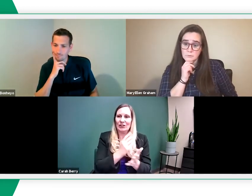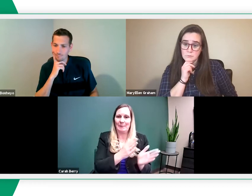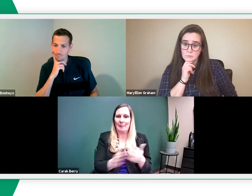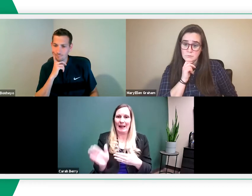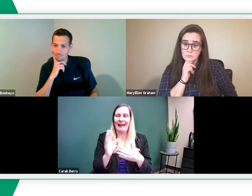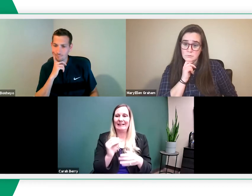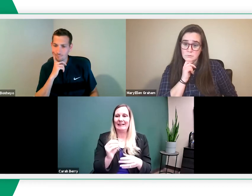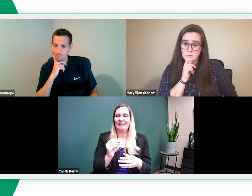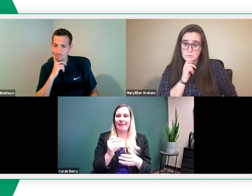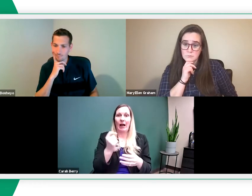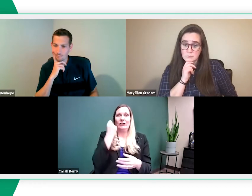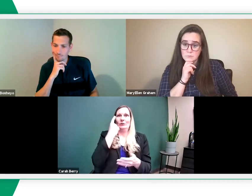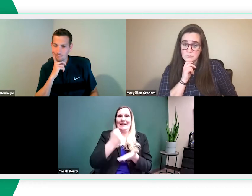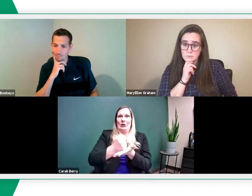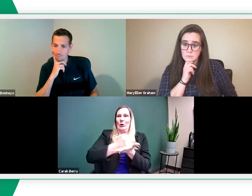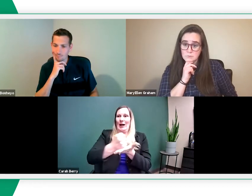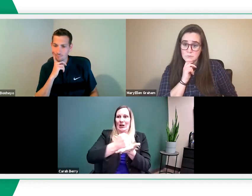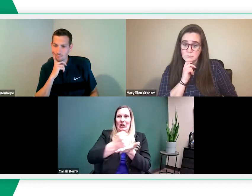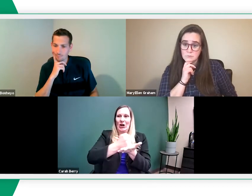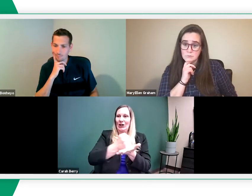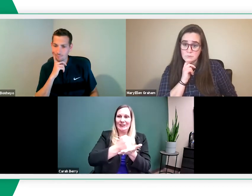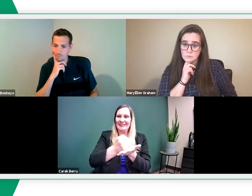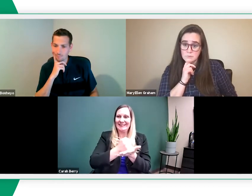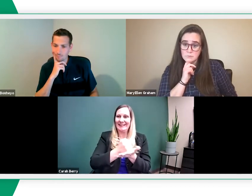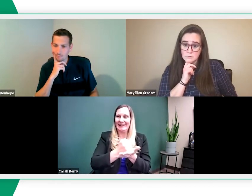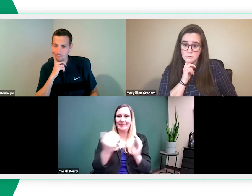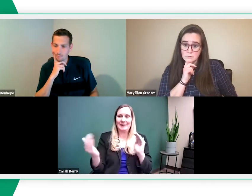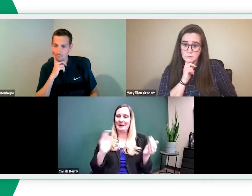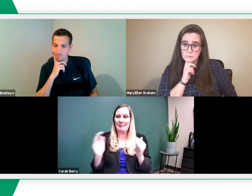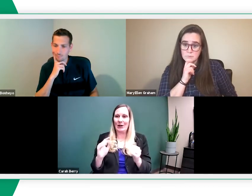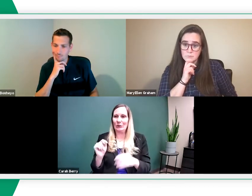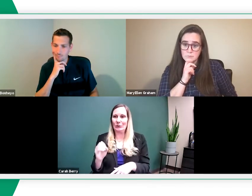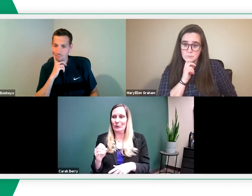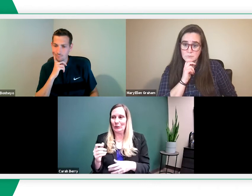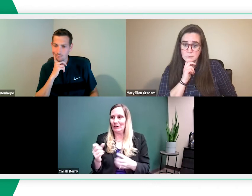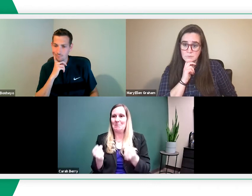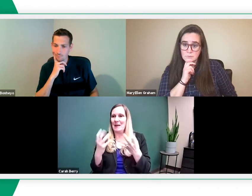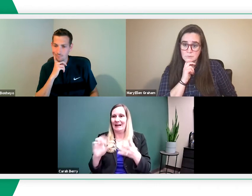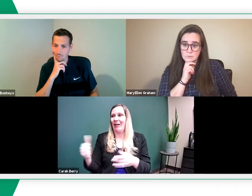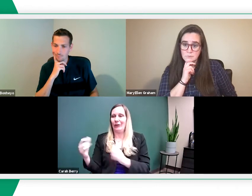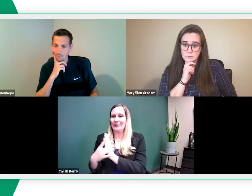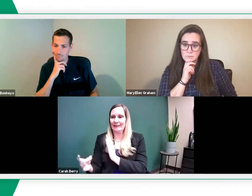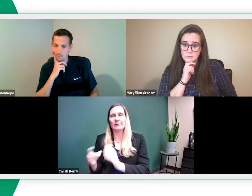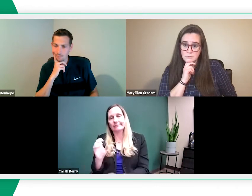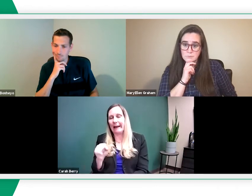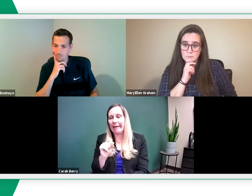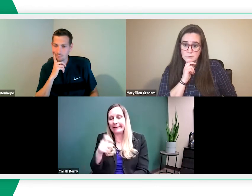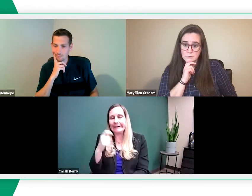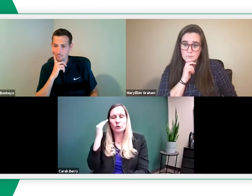I think it's more important to figure out that budget planning and understanding credit cards compared